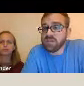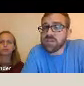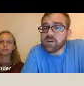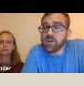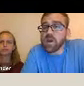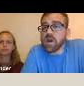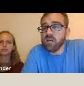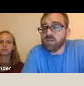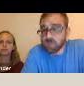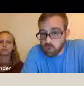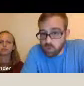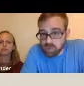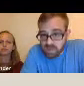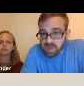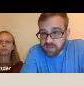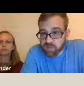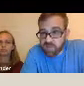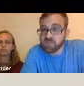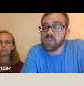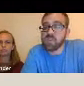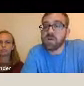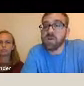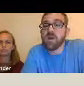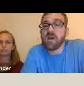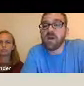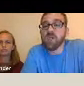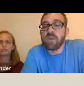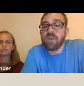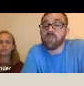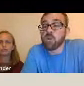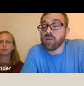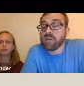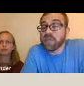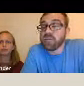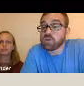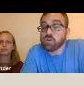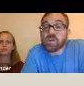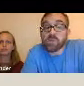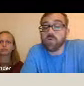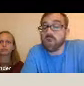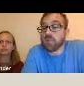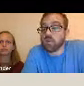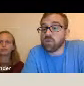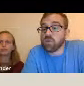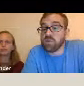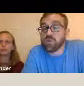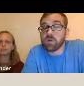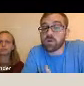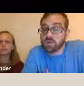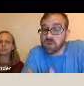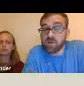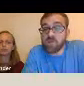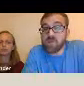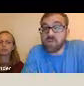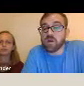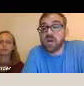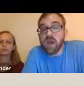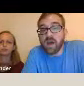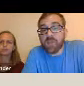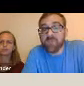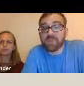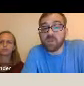the leader of the Global Sign Languages team. They have an orientation and training program. So we started corresponding with